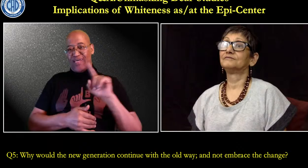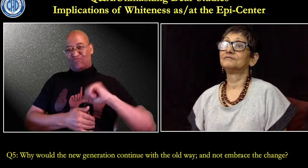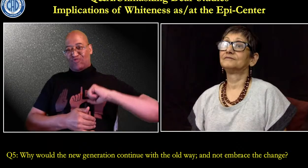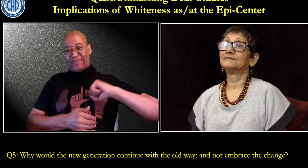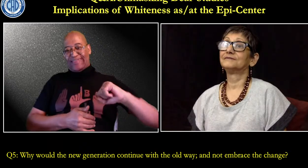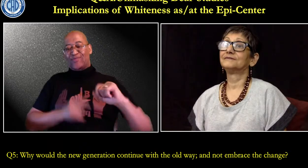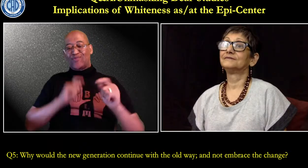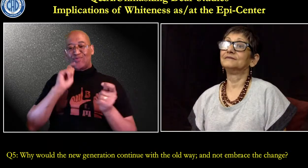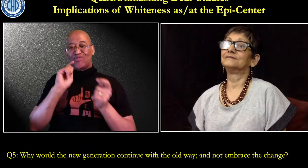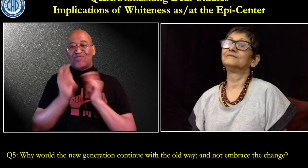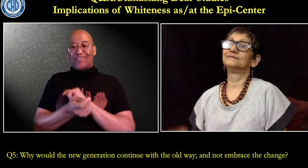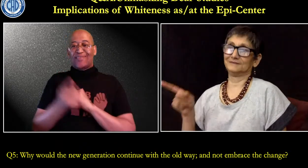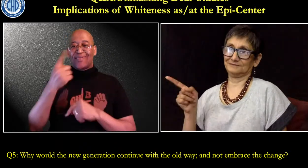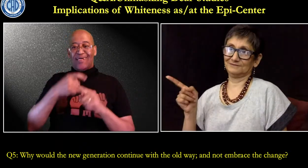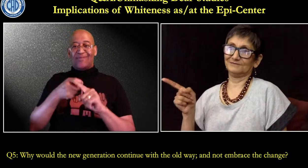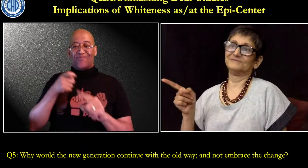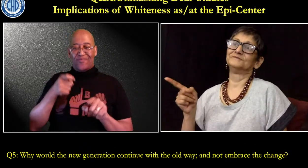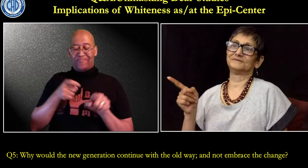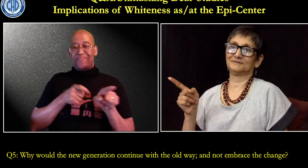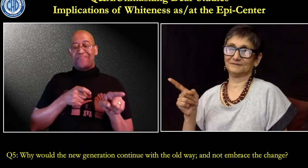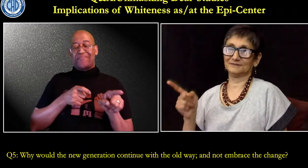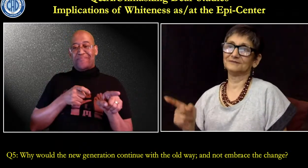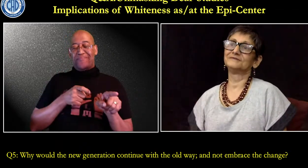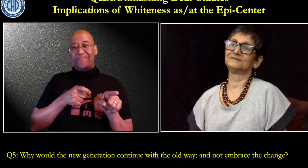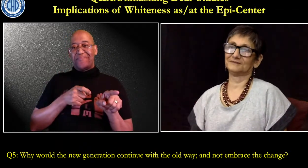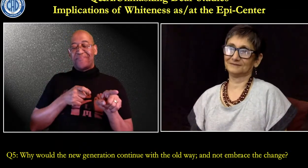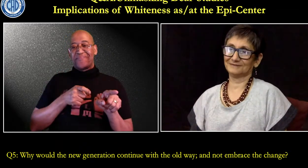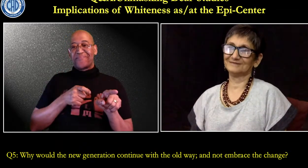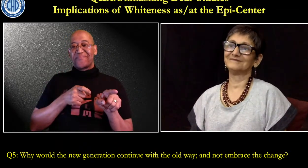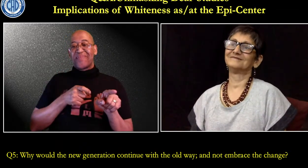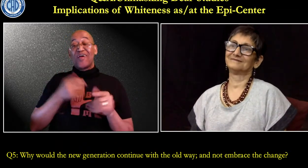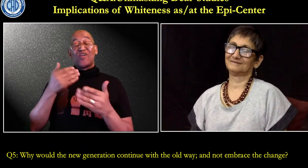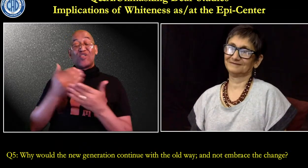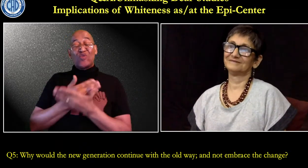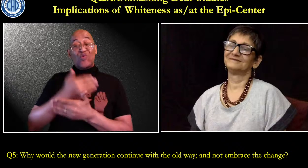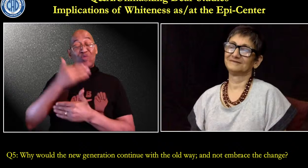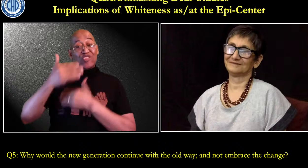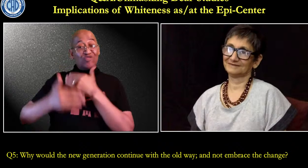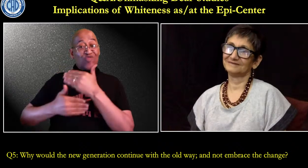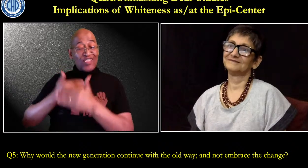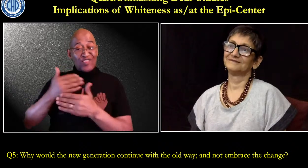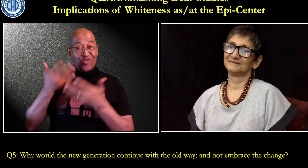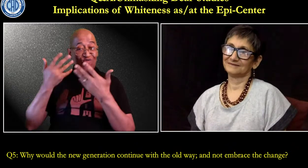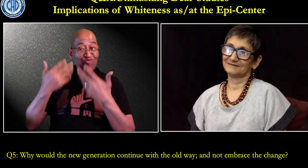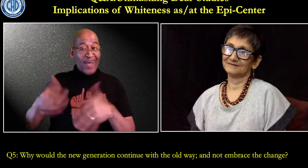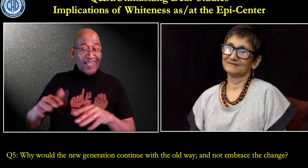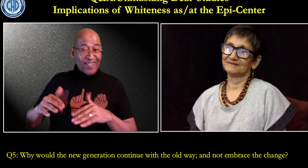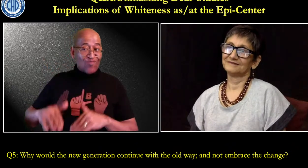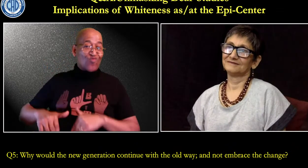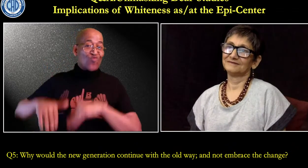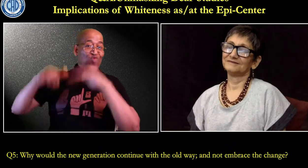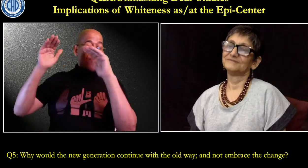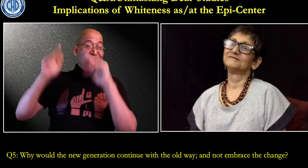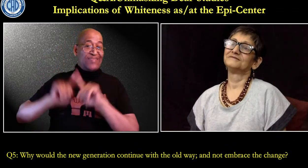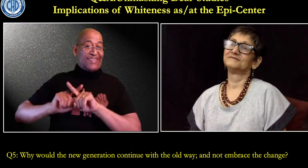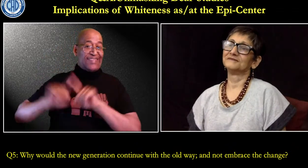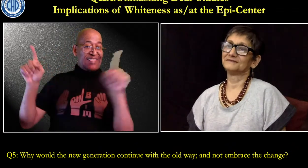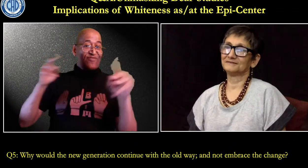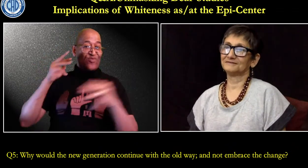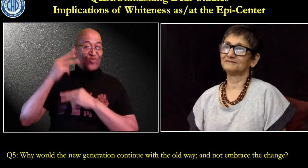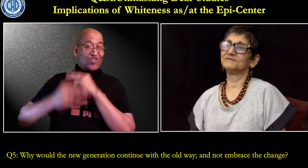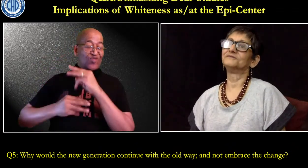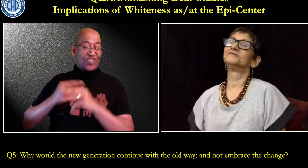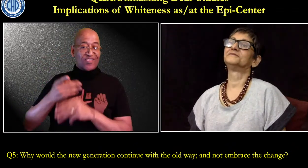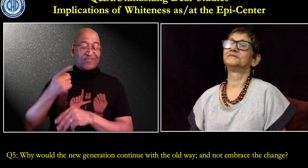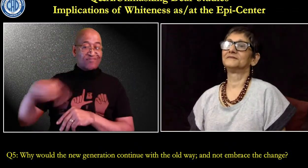I suspect that's where this resist will come from with that change. Yep. The new